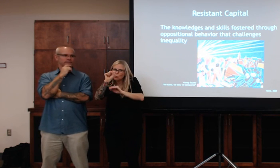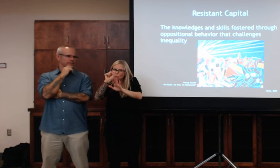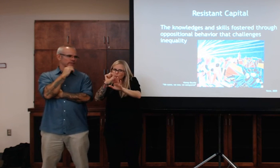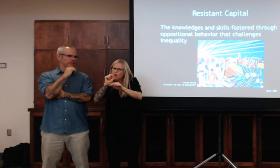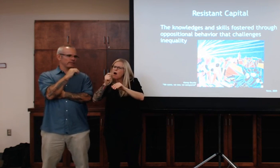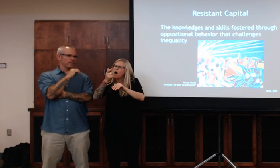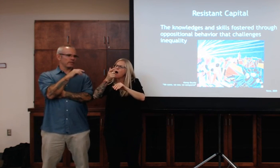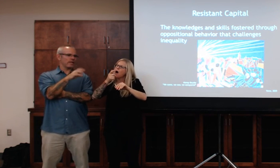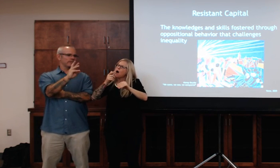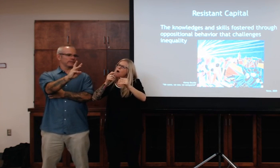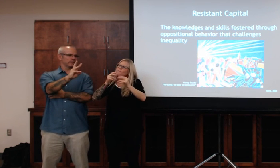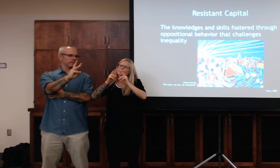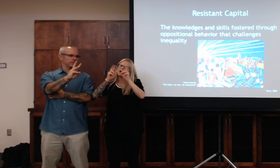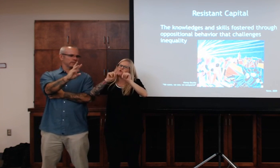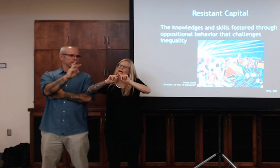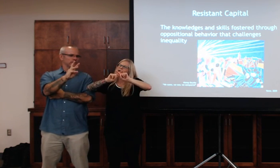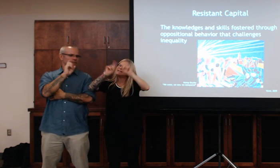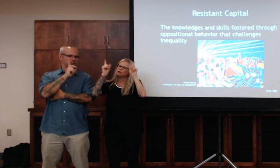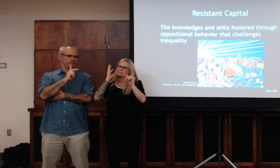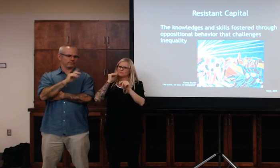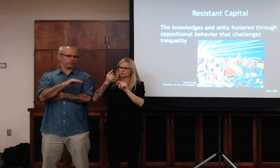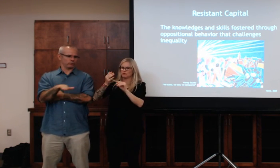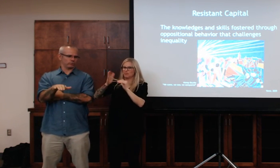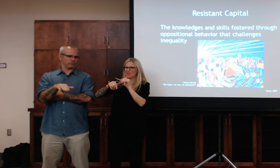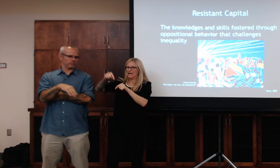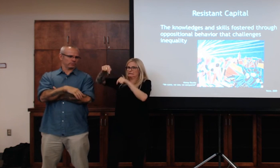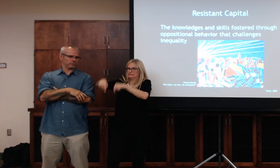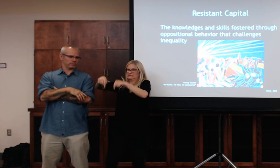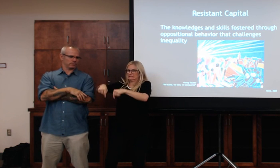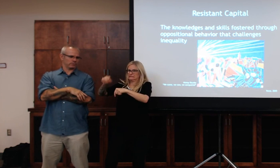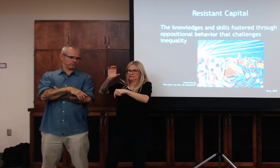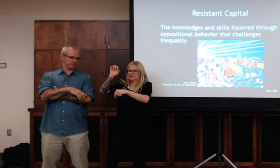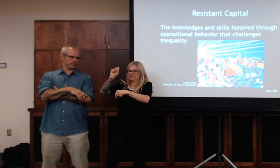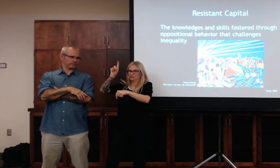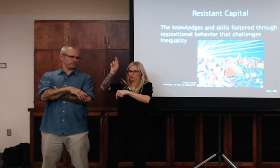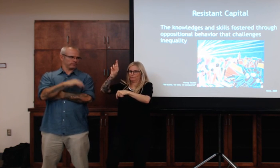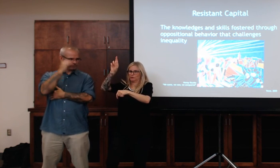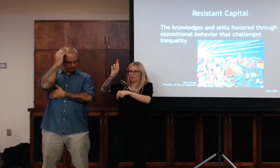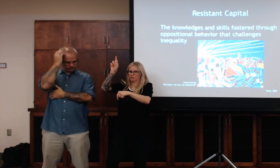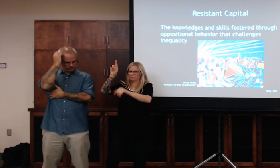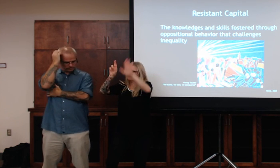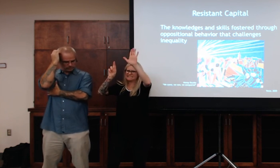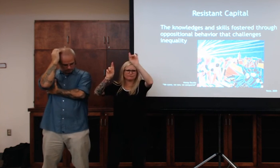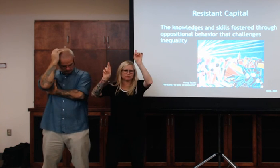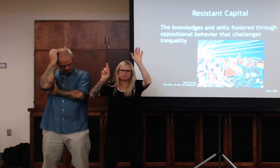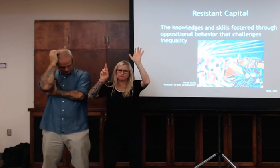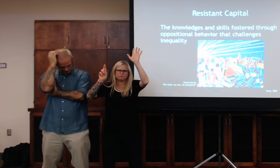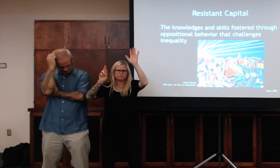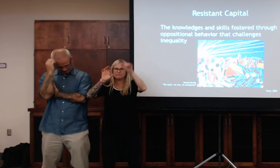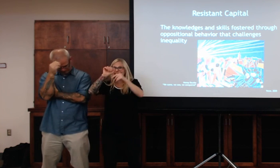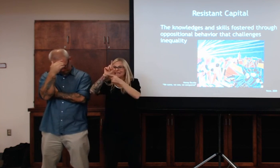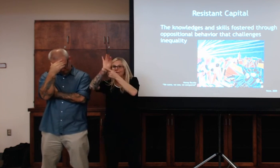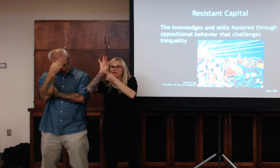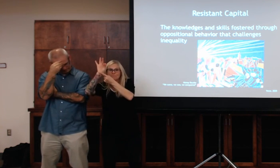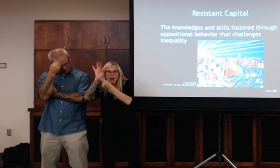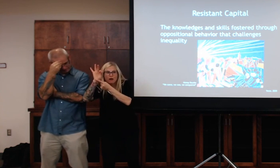school. Six different deaf children. It's very different than this experience here at CSD Riverside or CSD